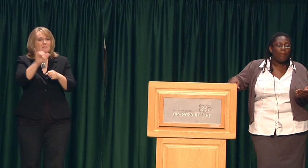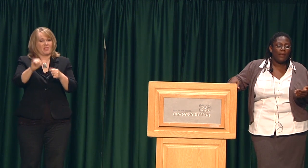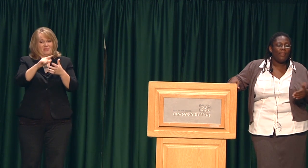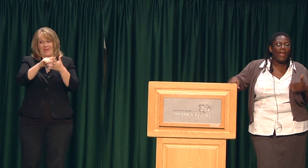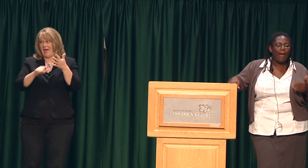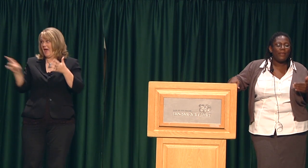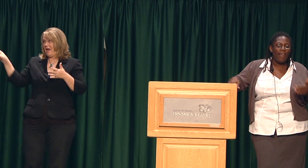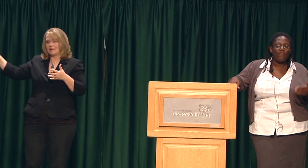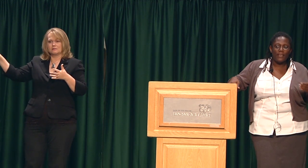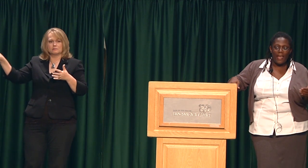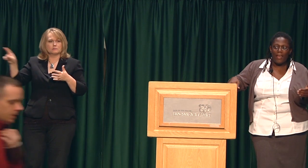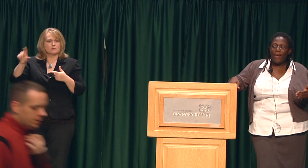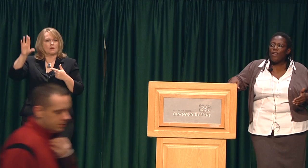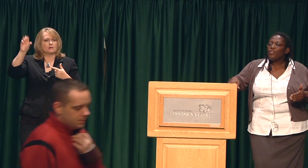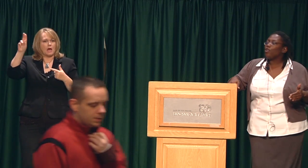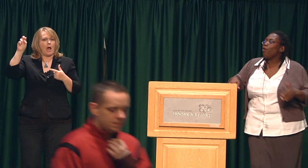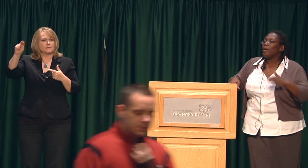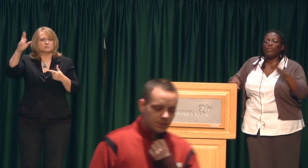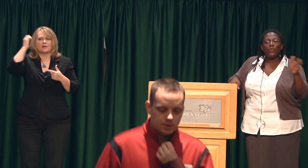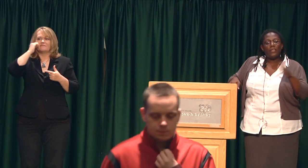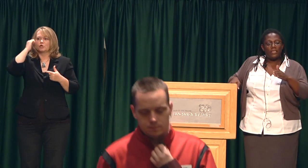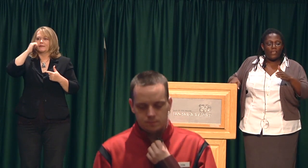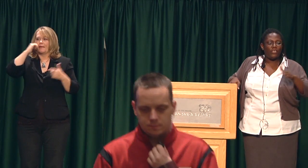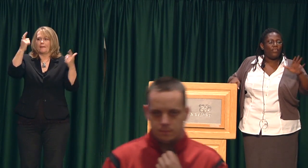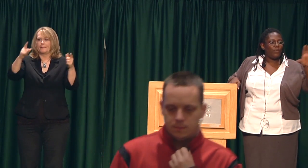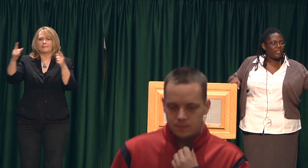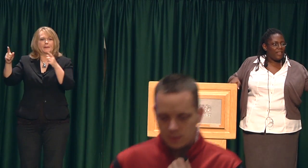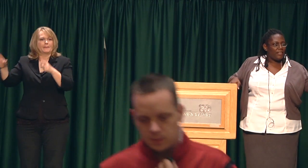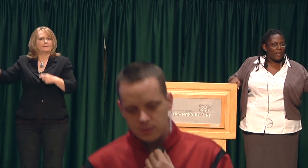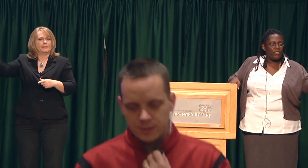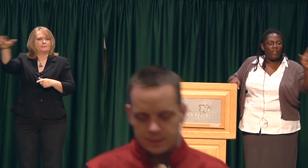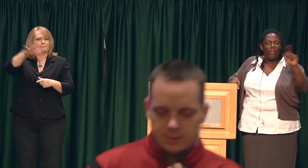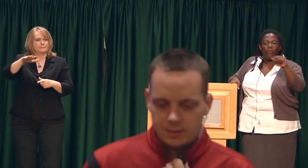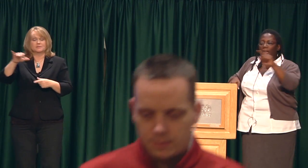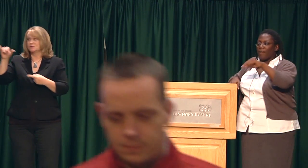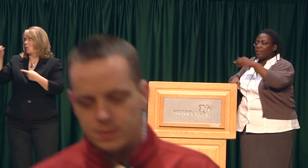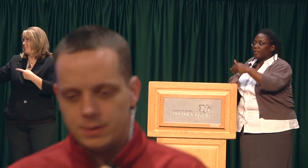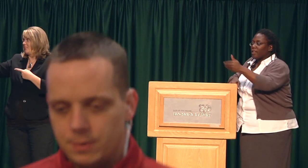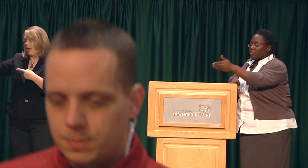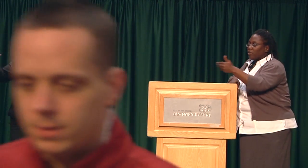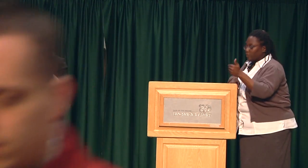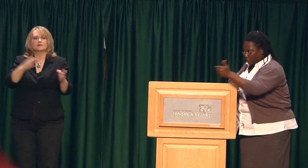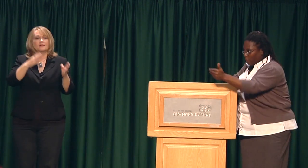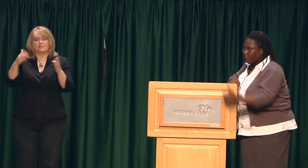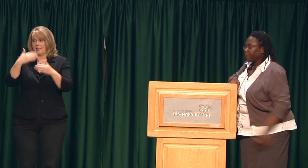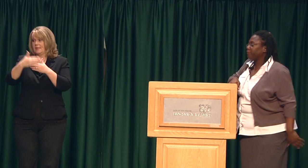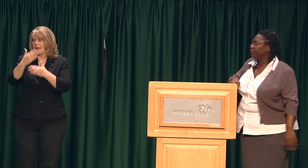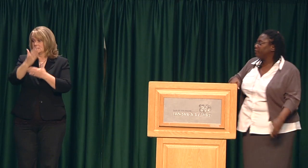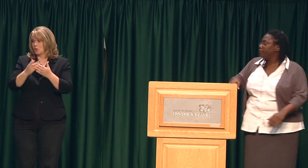so common and they happen every day. So in between the section, we see that section and then we have the next section.